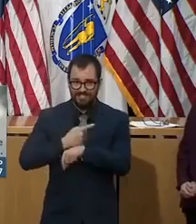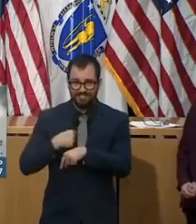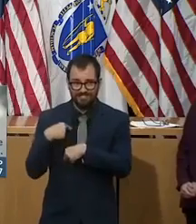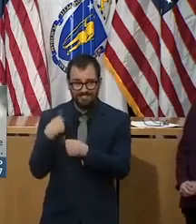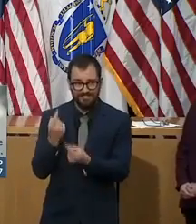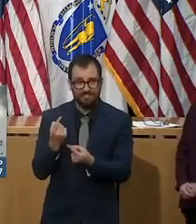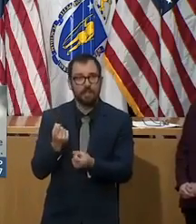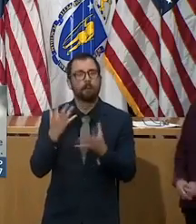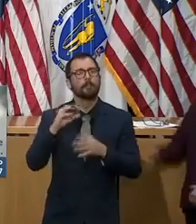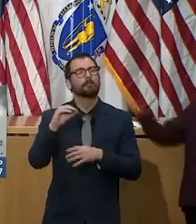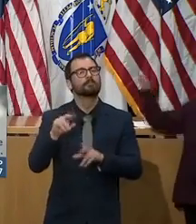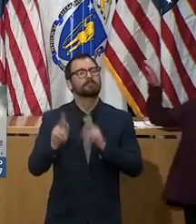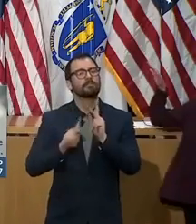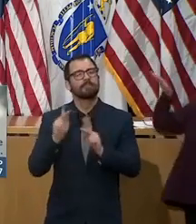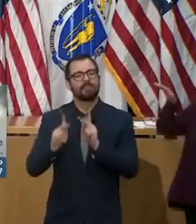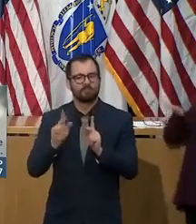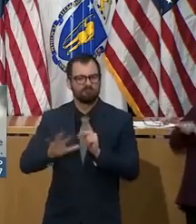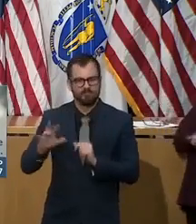21?